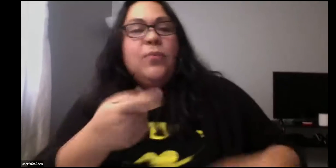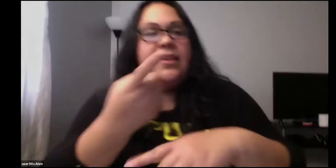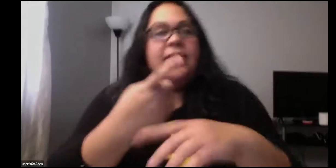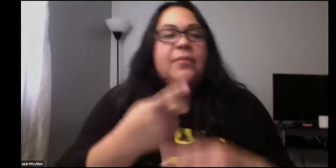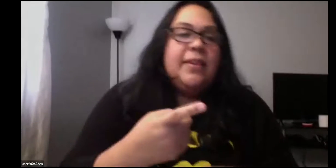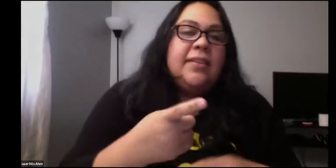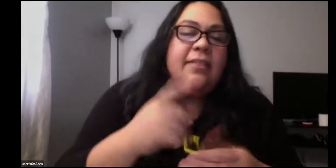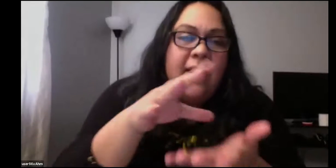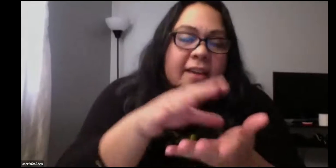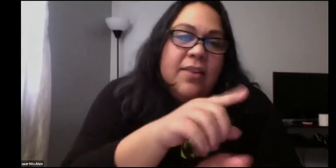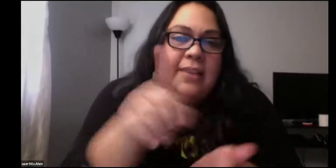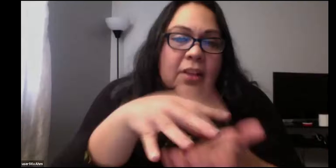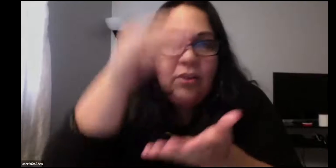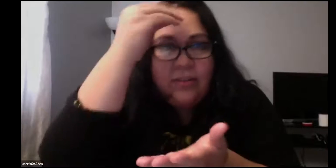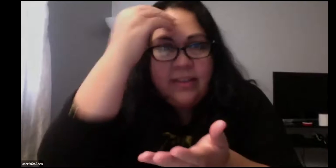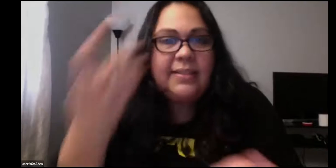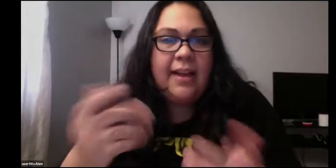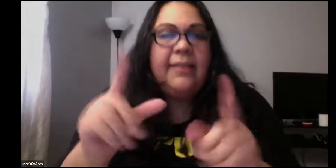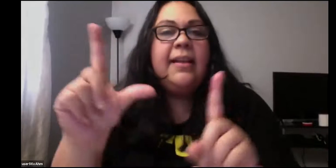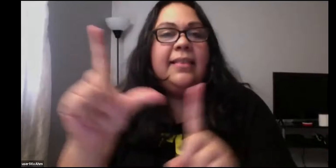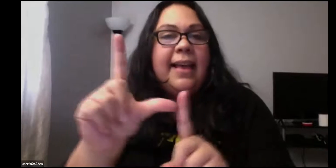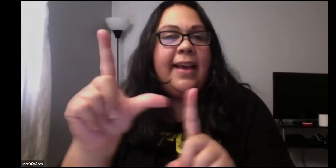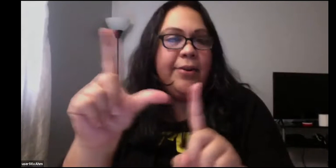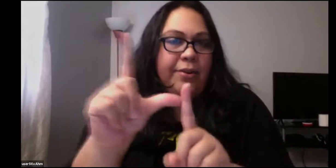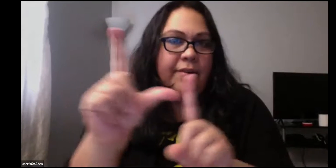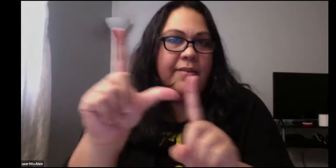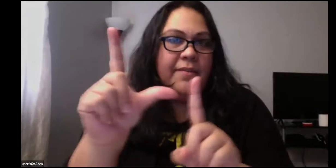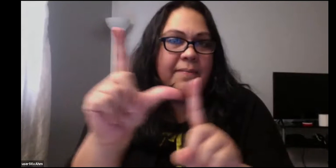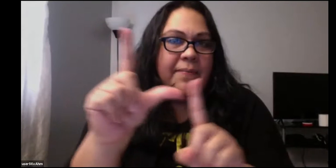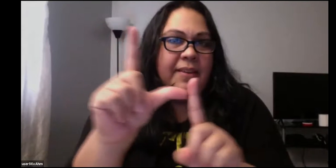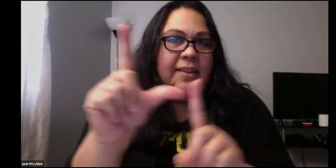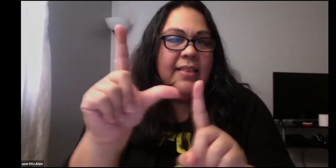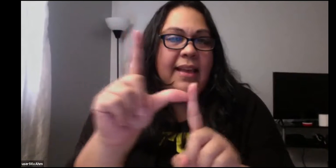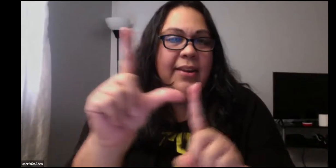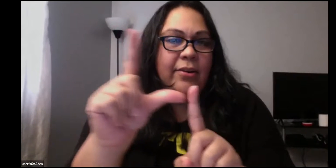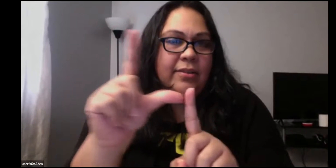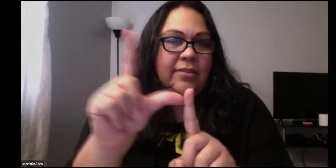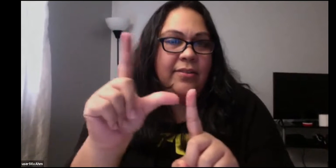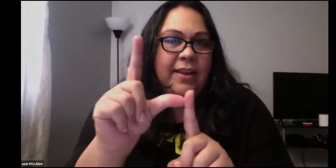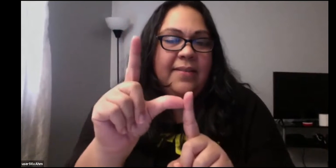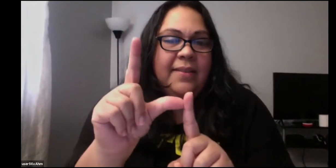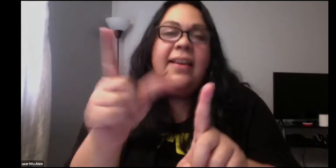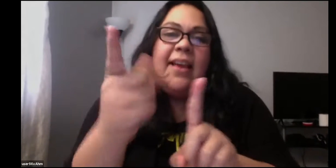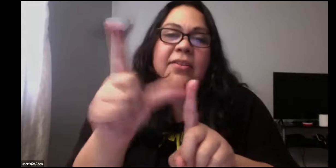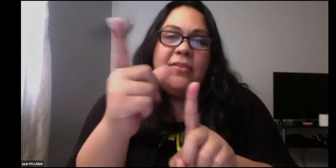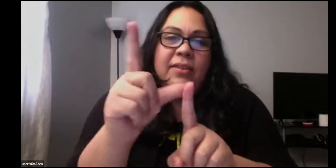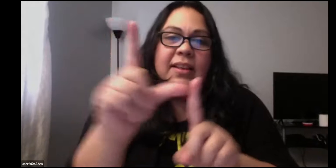can, you guys can learn this sign, letter, letters, okay? Yeah, you can do it like this,